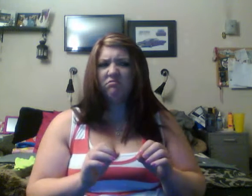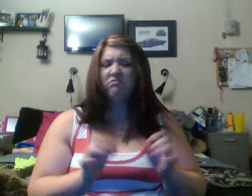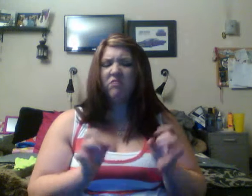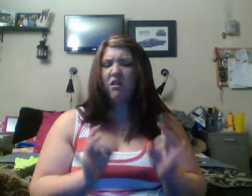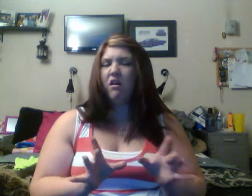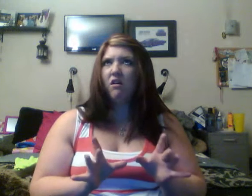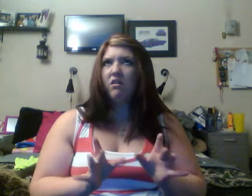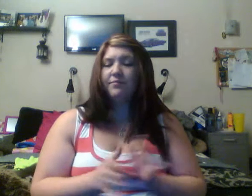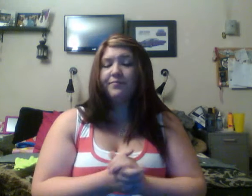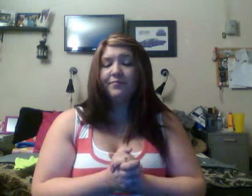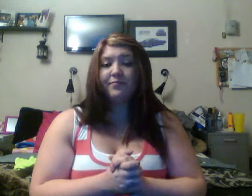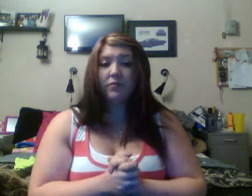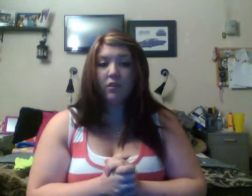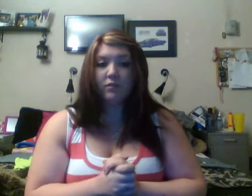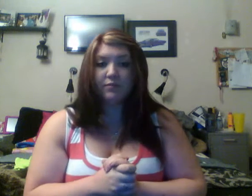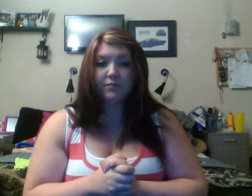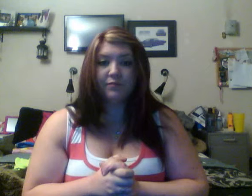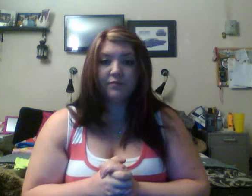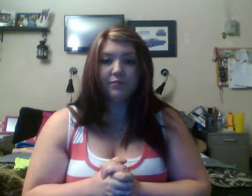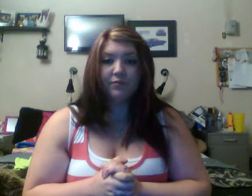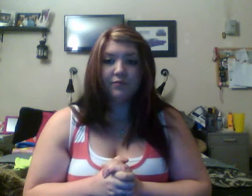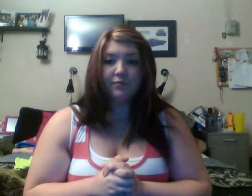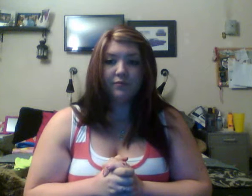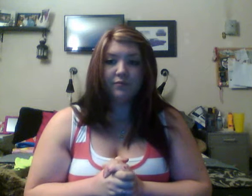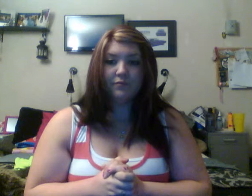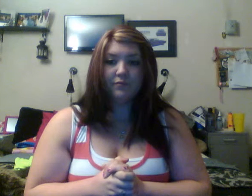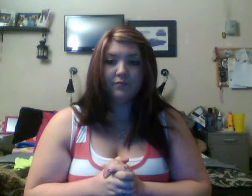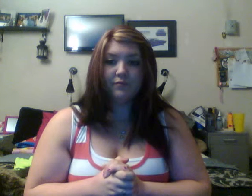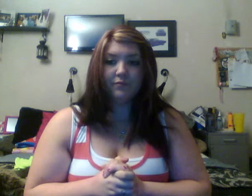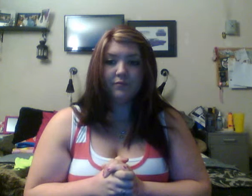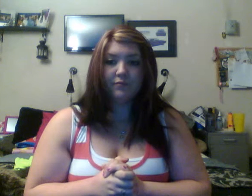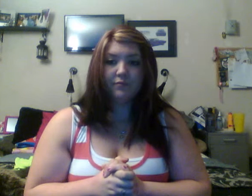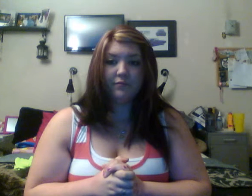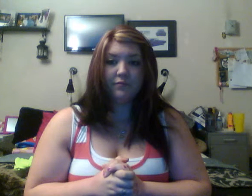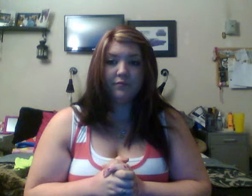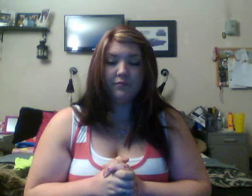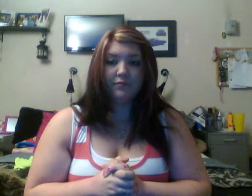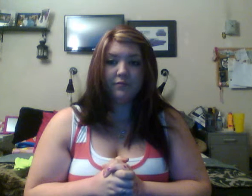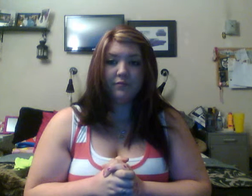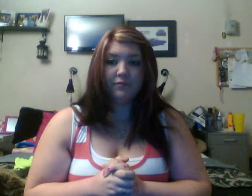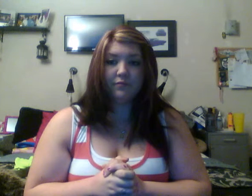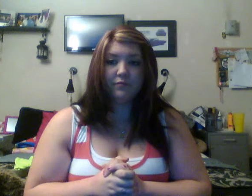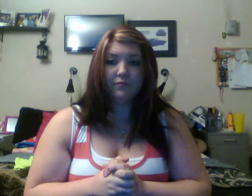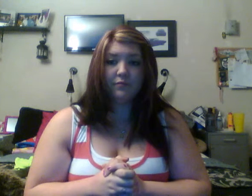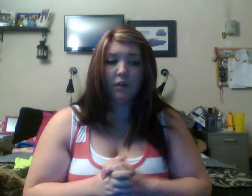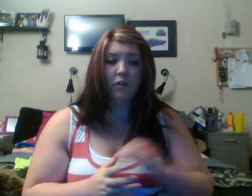very tiny world indeed, Stratford-on-Avon, but he had all of it as the mayor's son, going to the best Latin schools, getting the